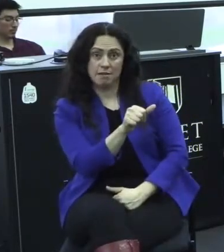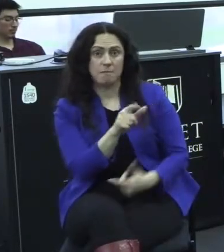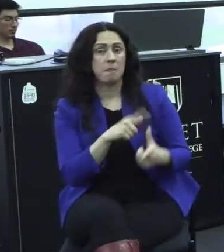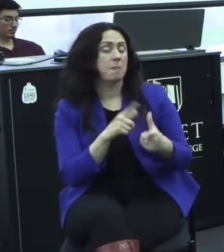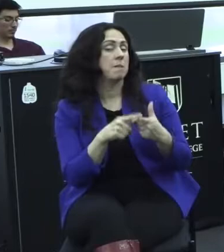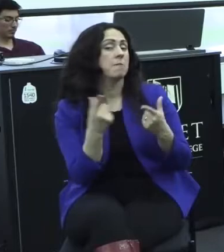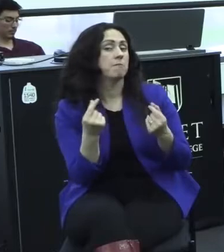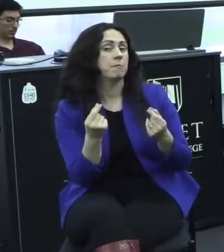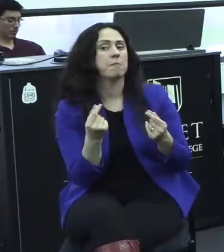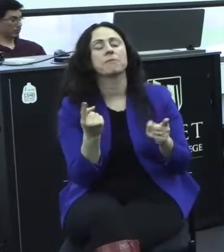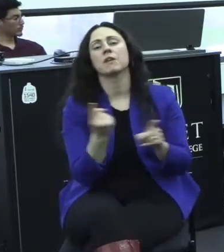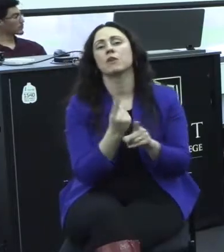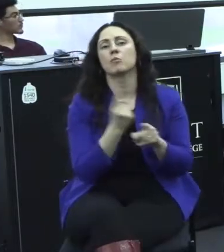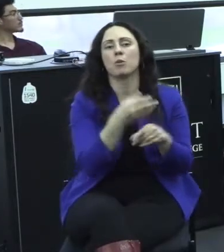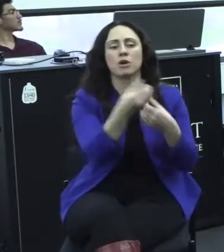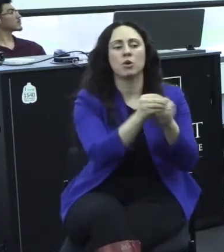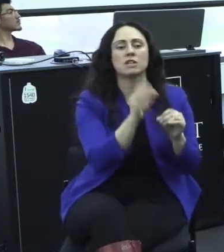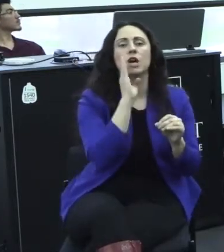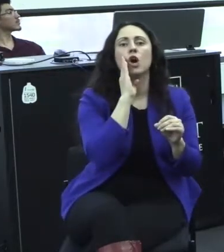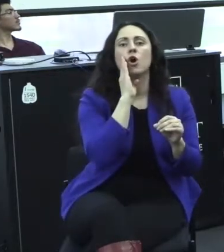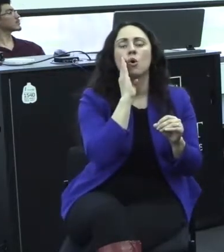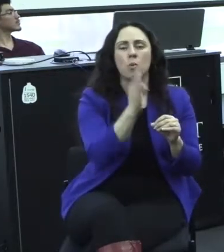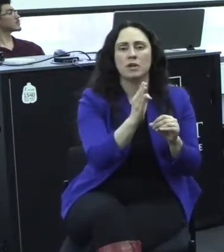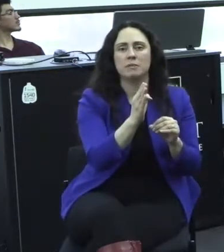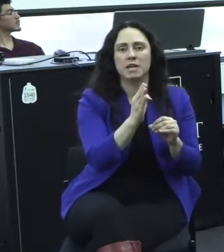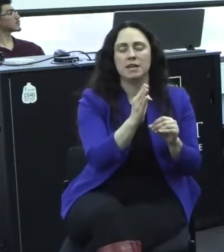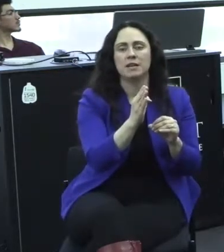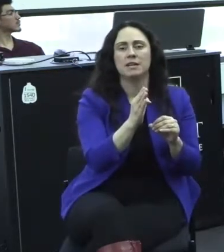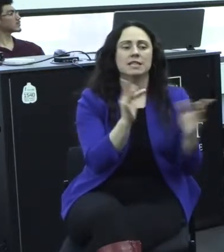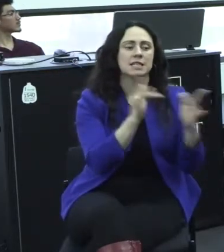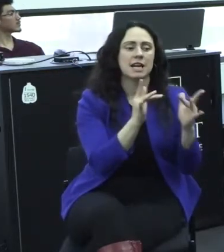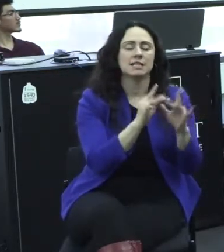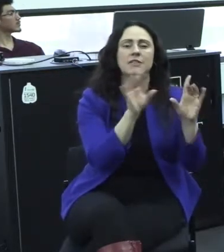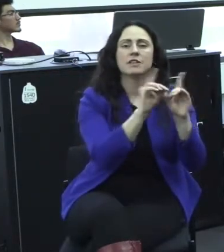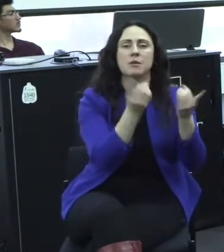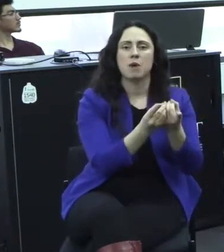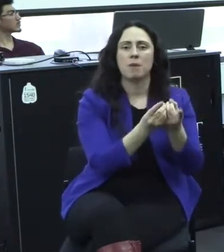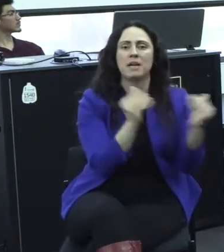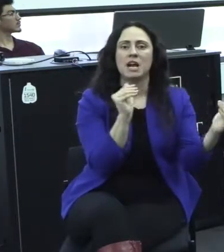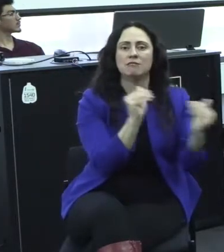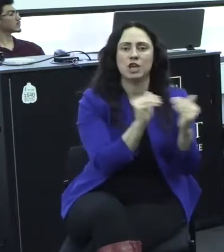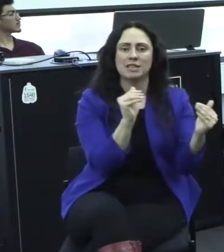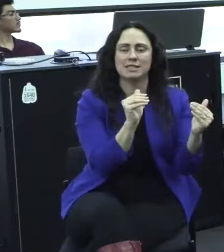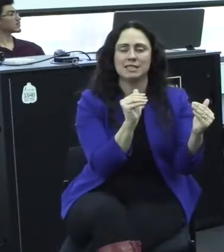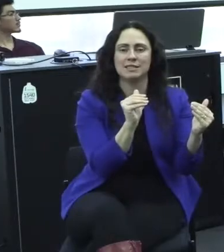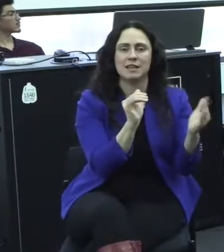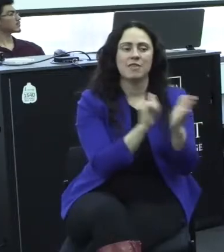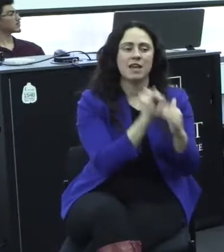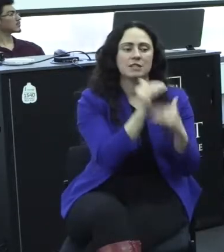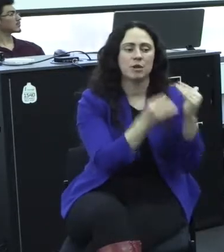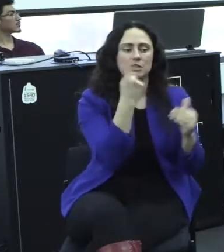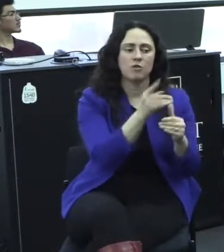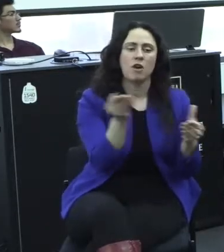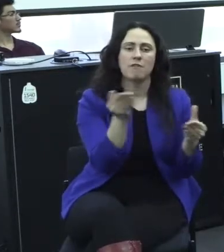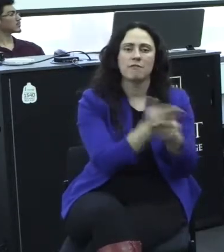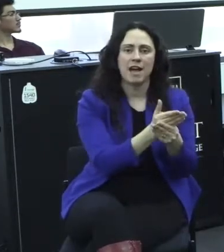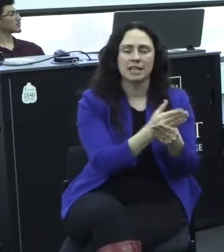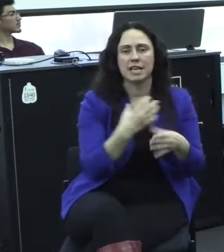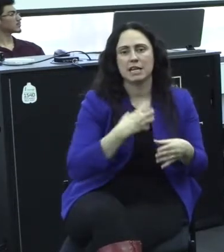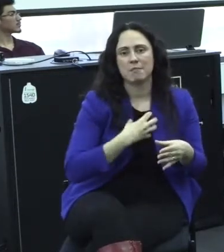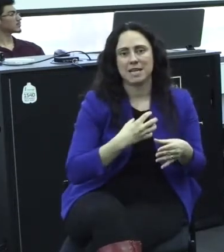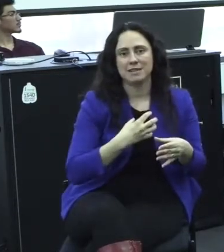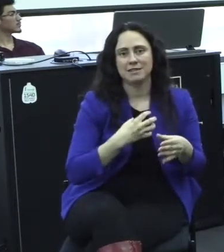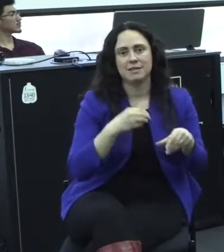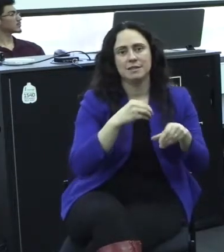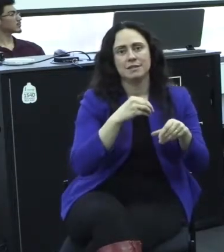then the appropriate organization would be to contact the Department of Justice. That is the process for filing a complaint